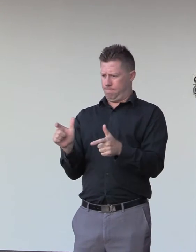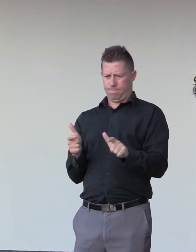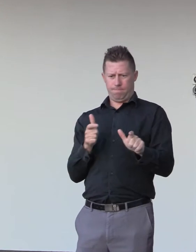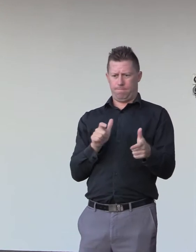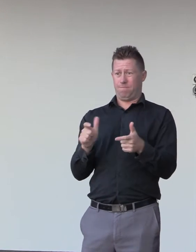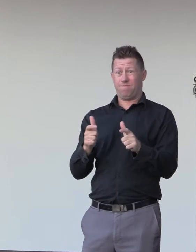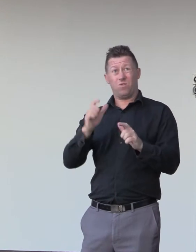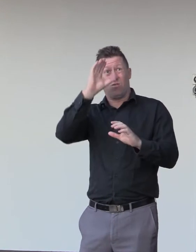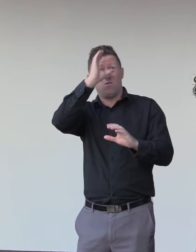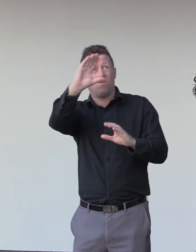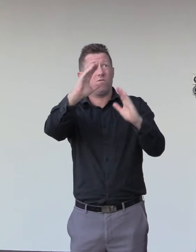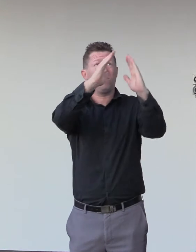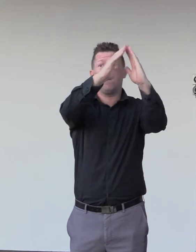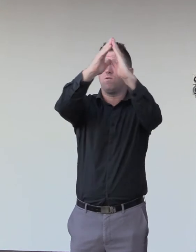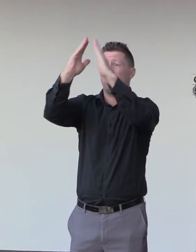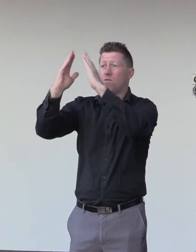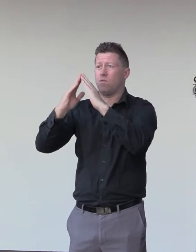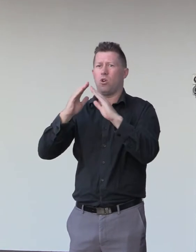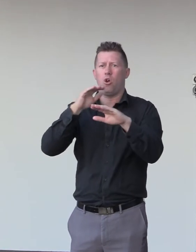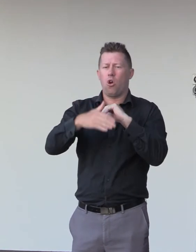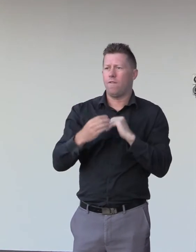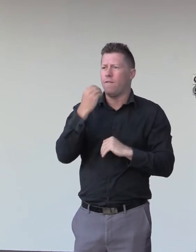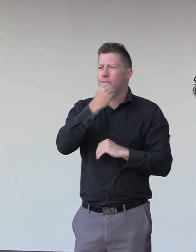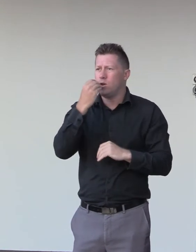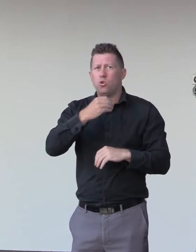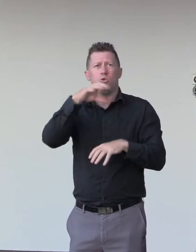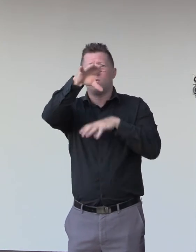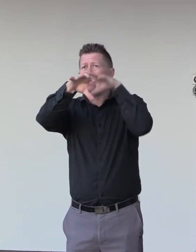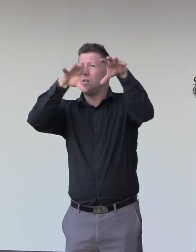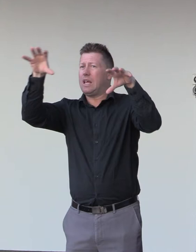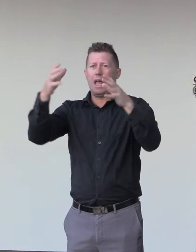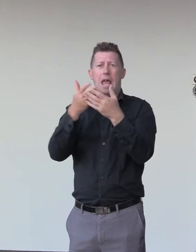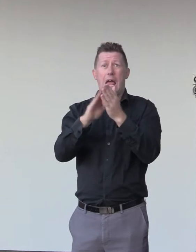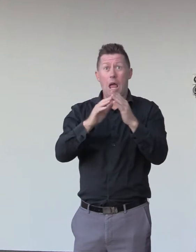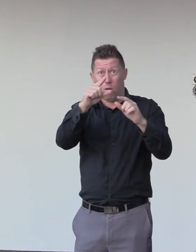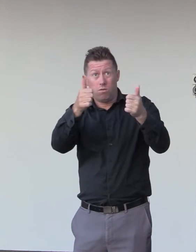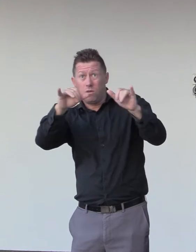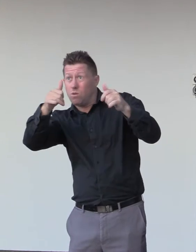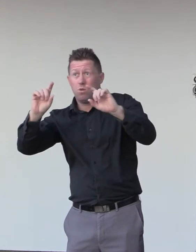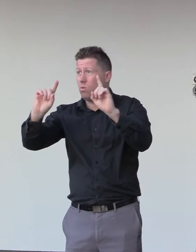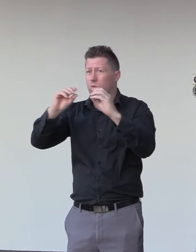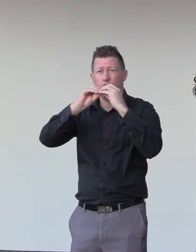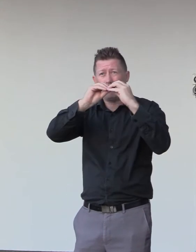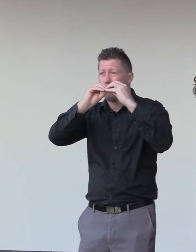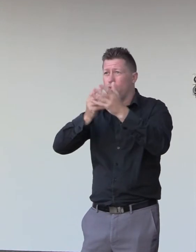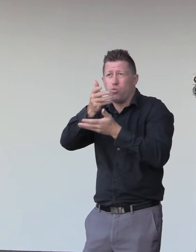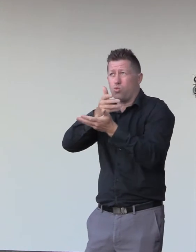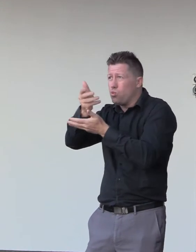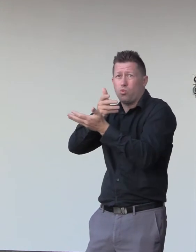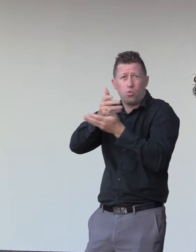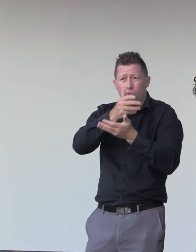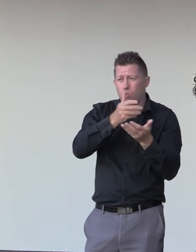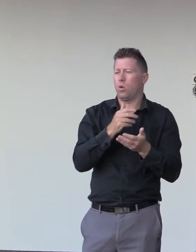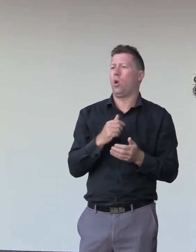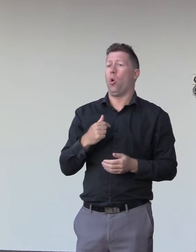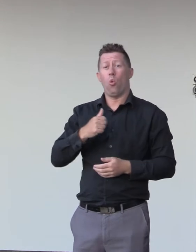communities and key stations and outlets with regard to food and essential good levels. Of course, we're also aware and